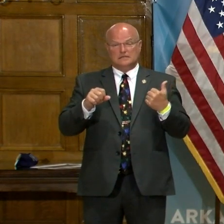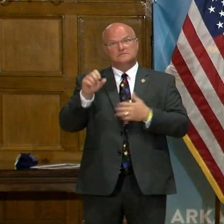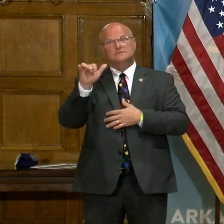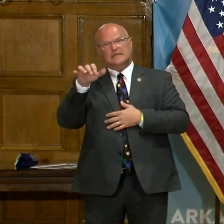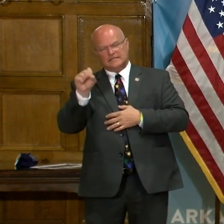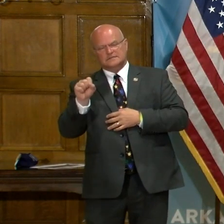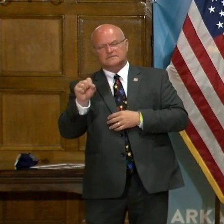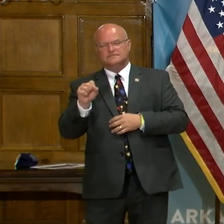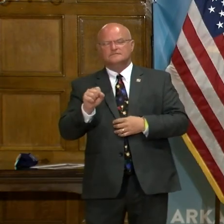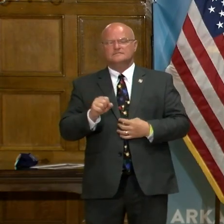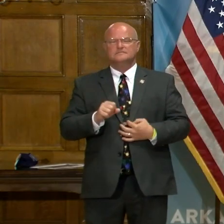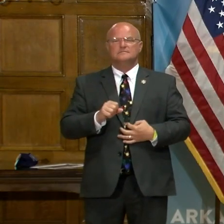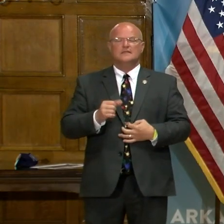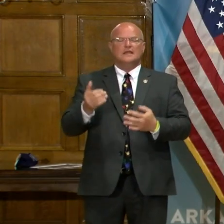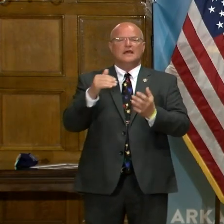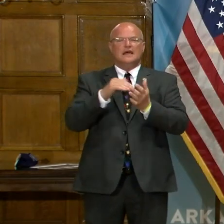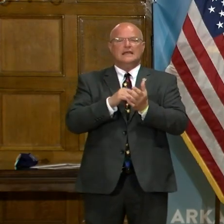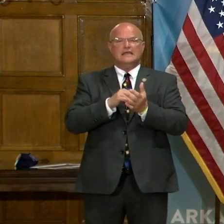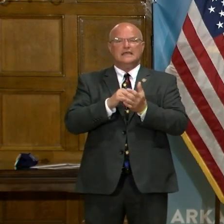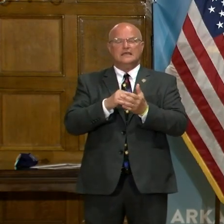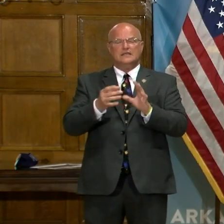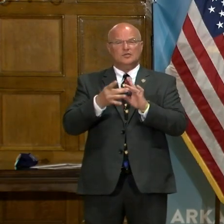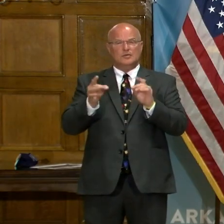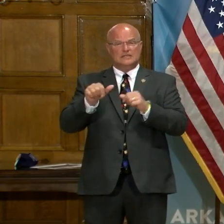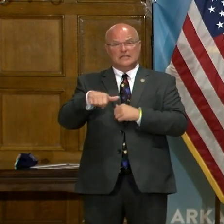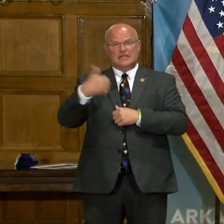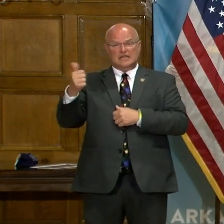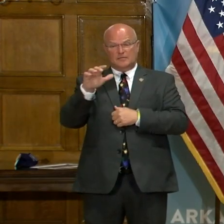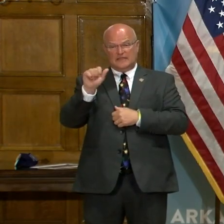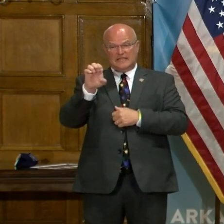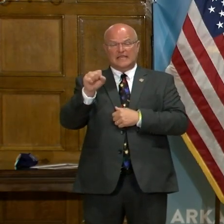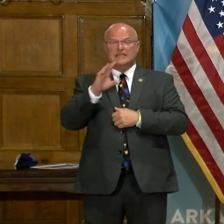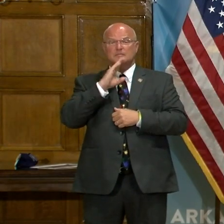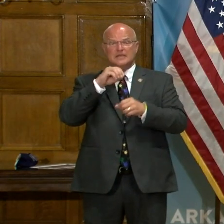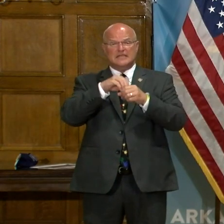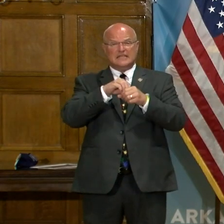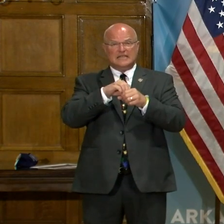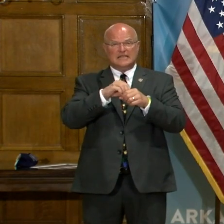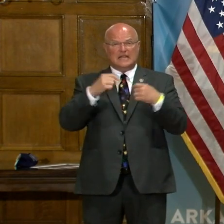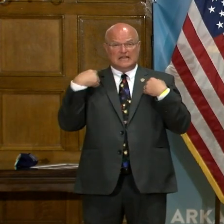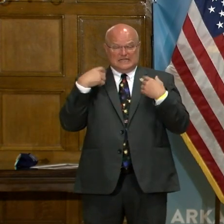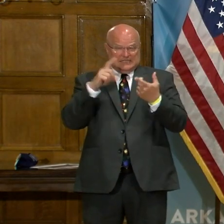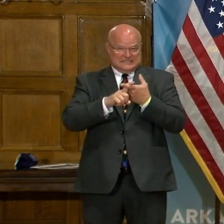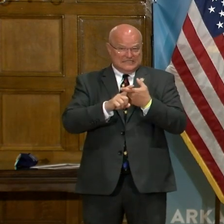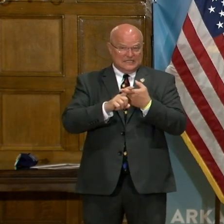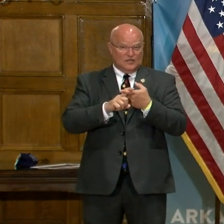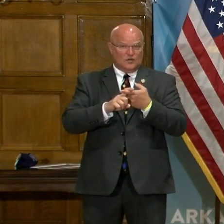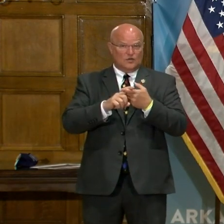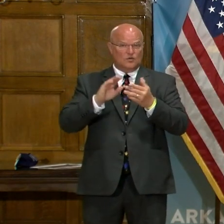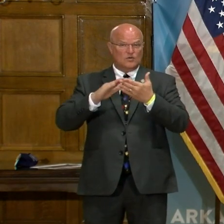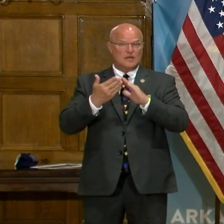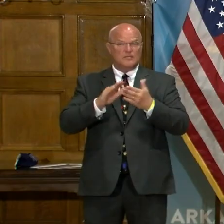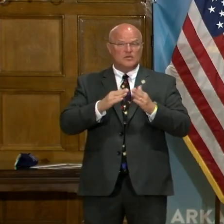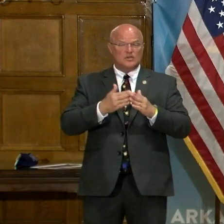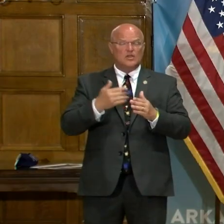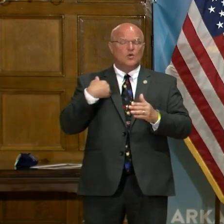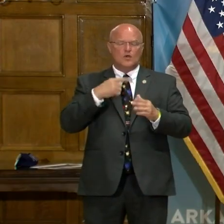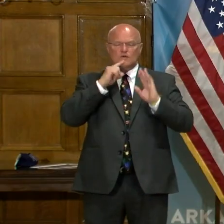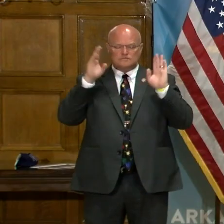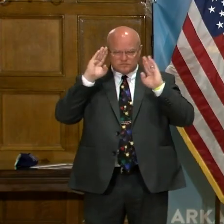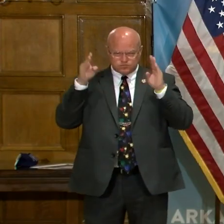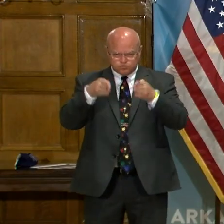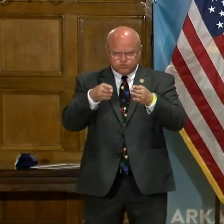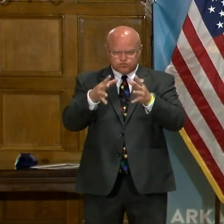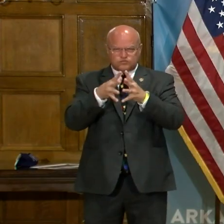Well, yes. Again, as we mentioned, a number of these cases have been in our Latino community, so we have really